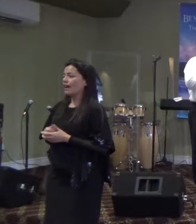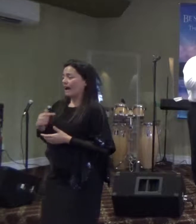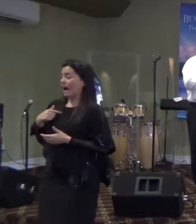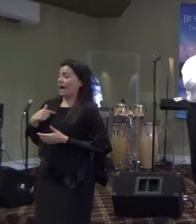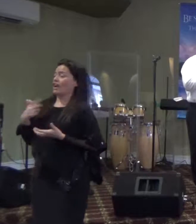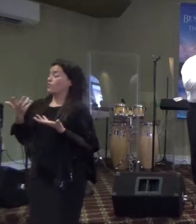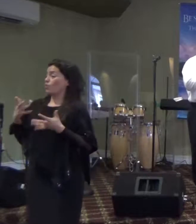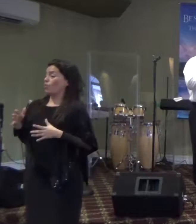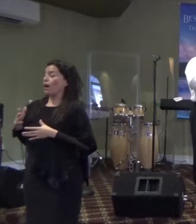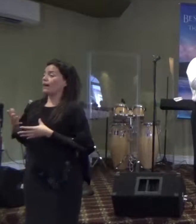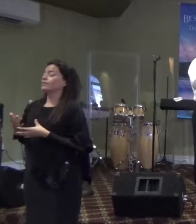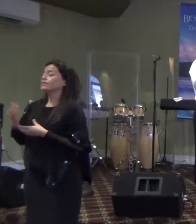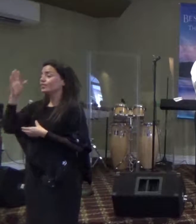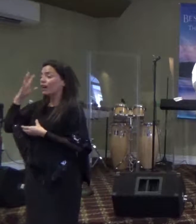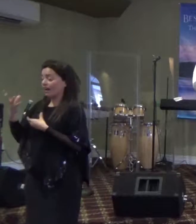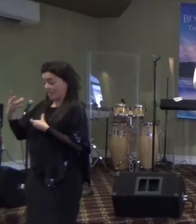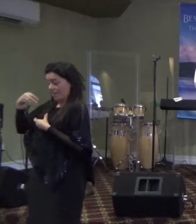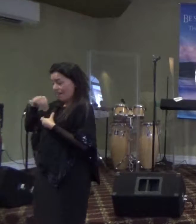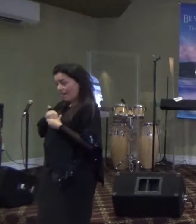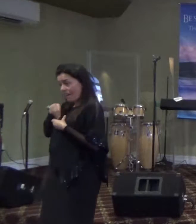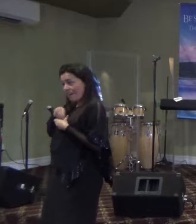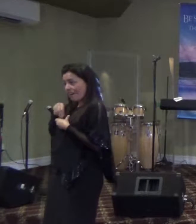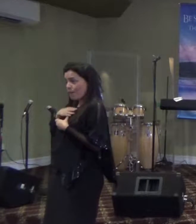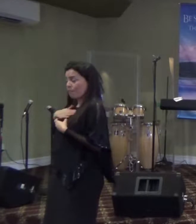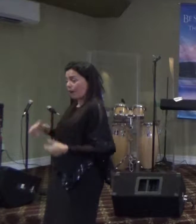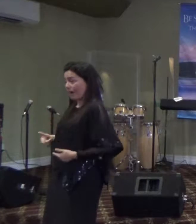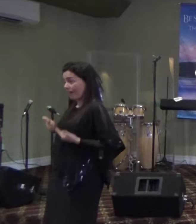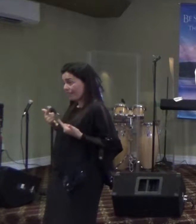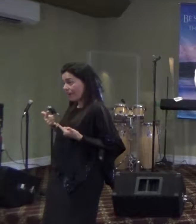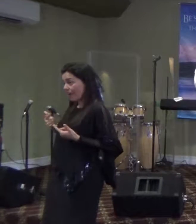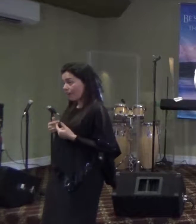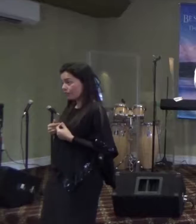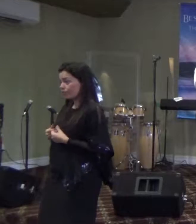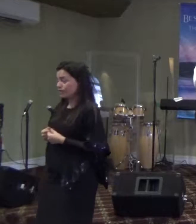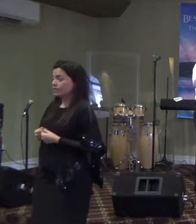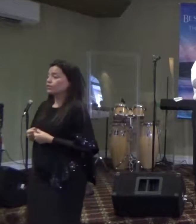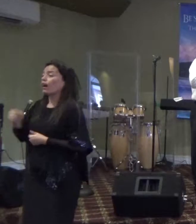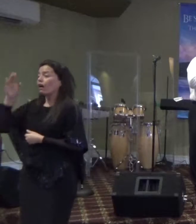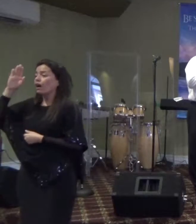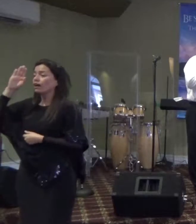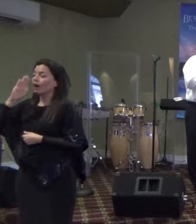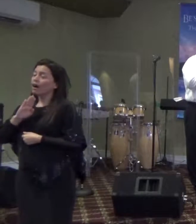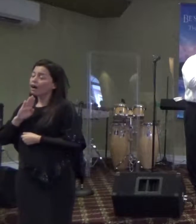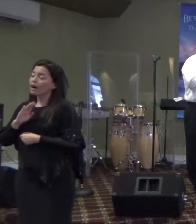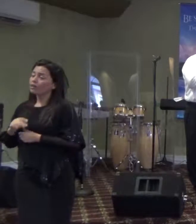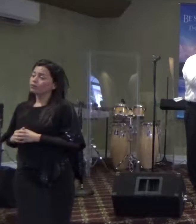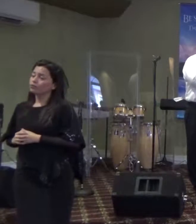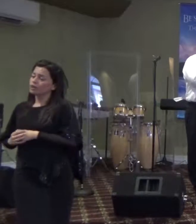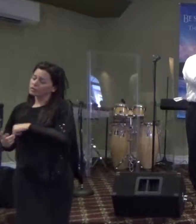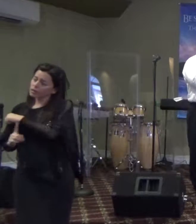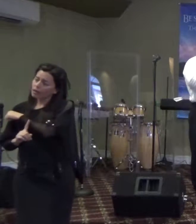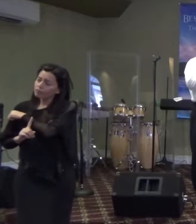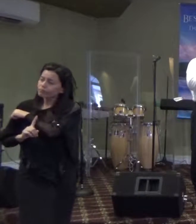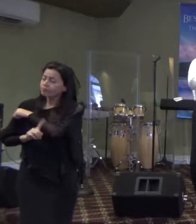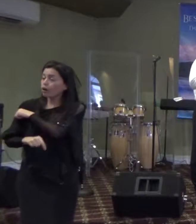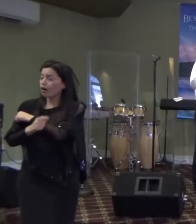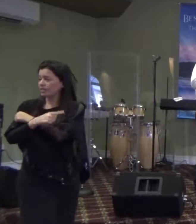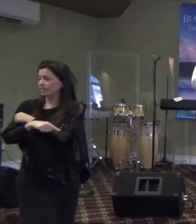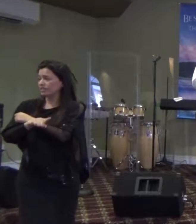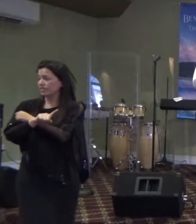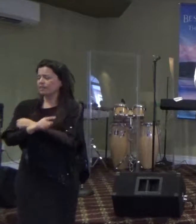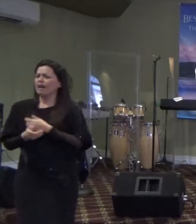los entregó That's why Paul says God also delivered them a la inmundicia, to the lasciviousness, a una mente